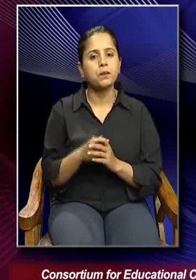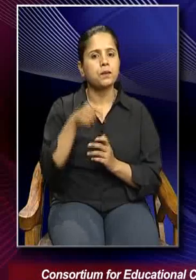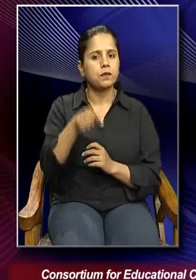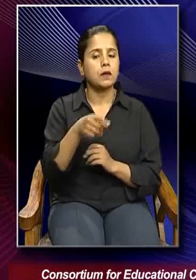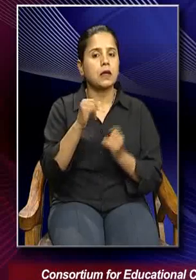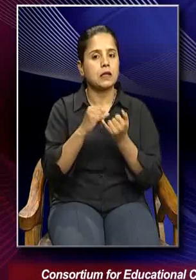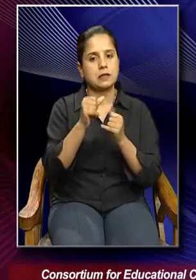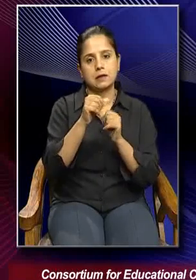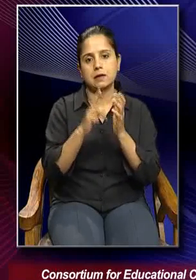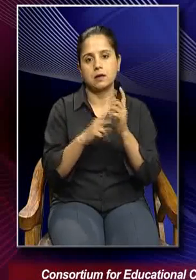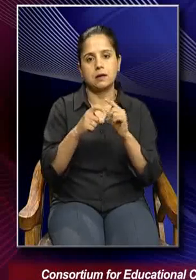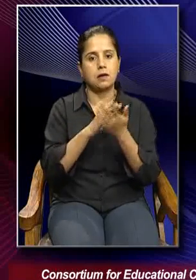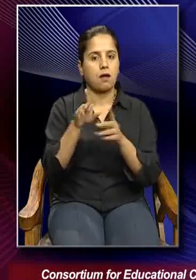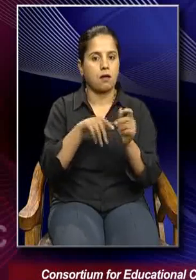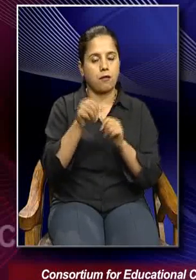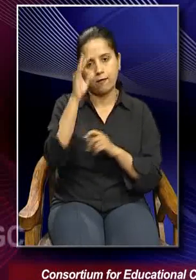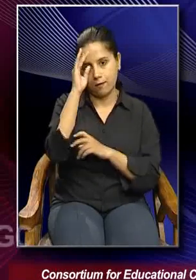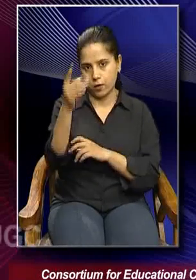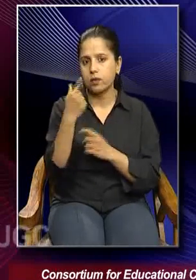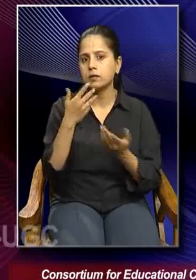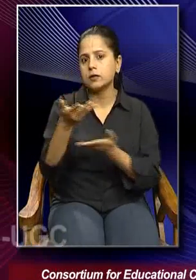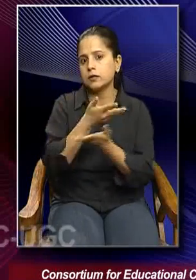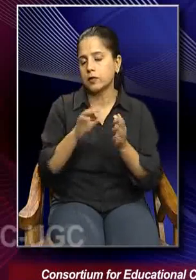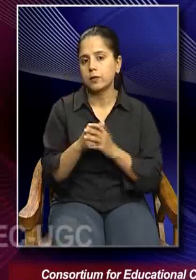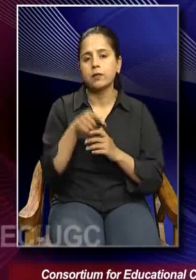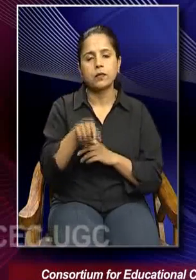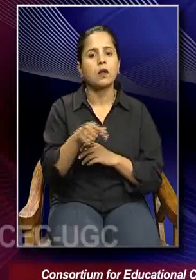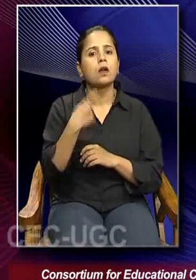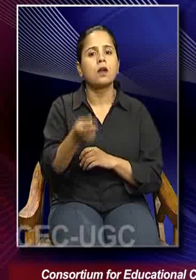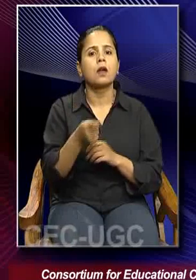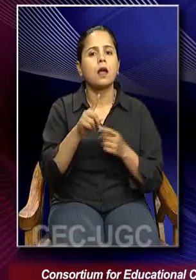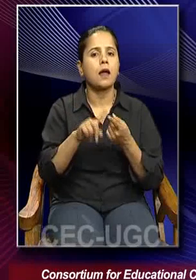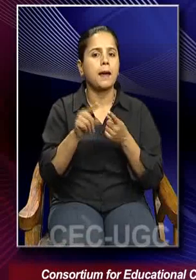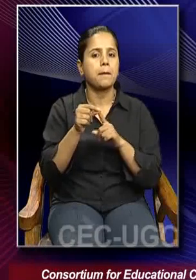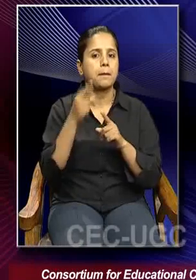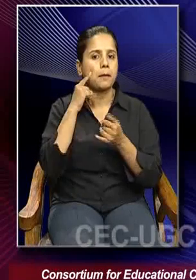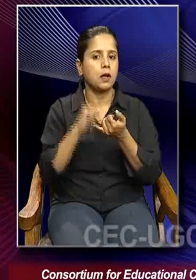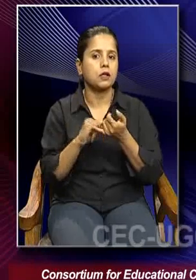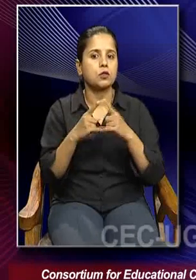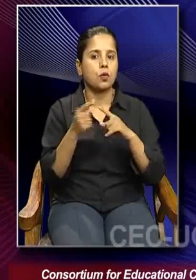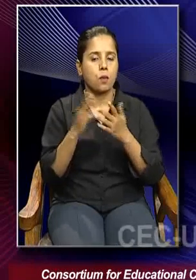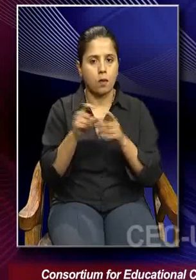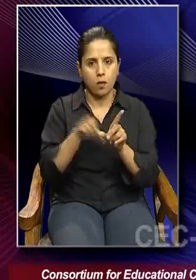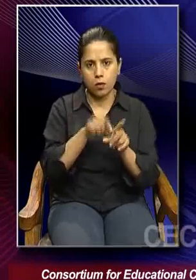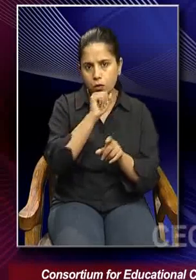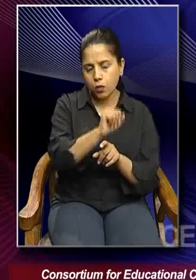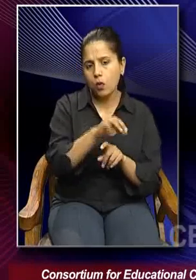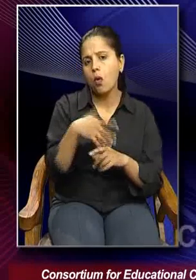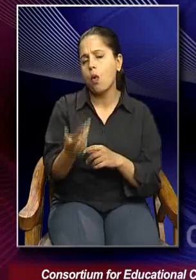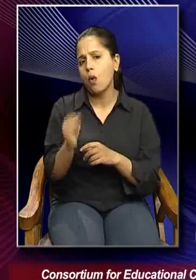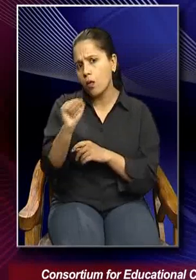Sāṅkhya Philosophy and what is the epistemology and metaphysics of